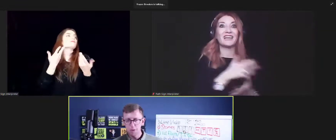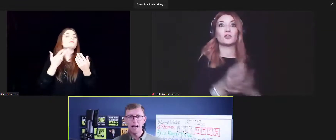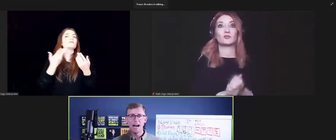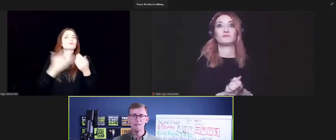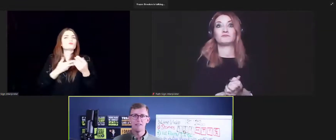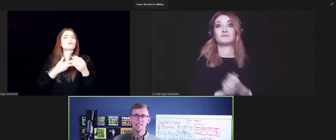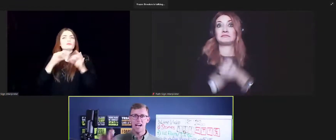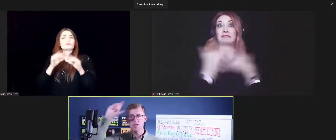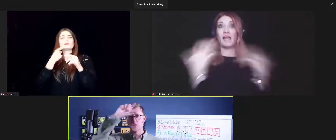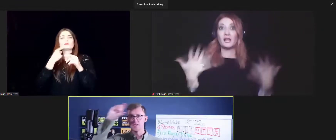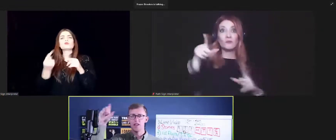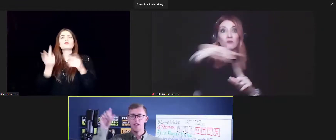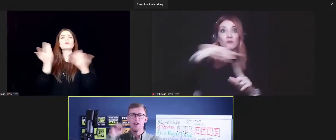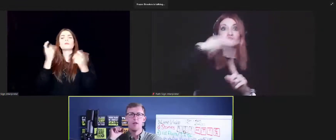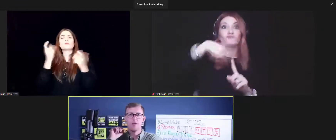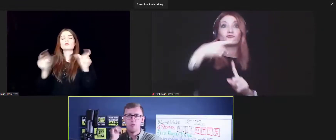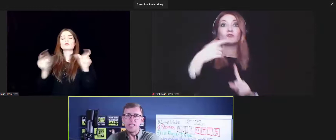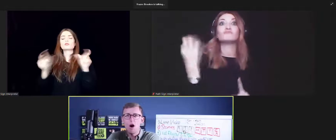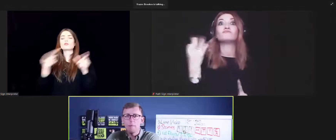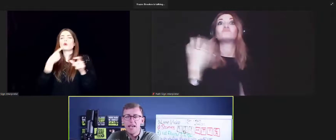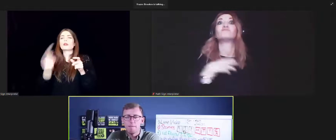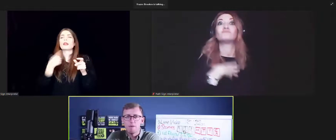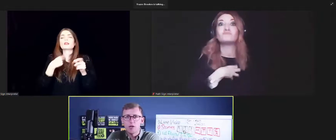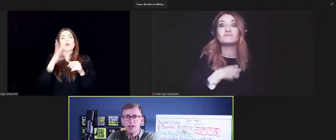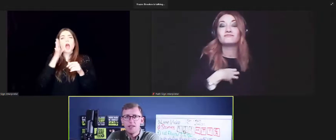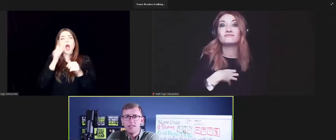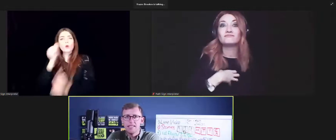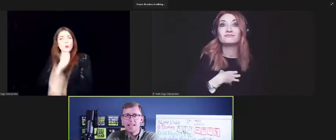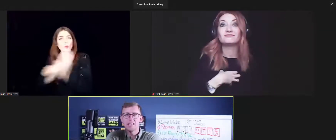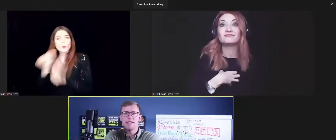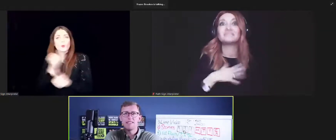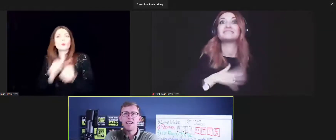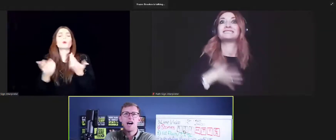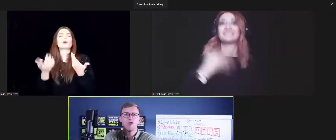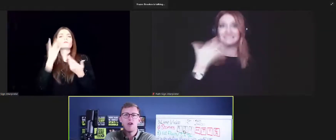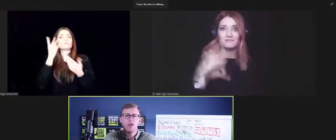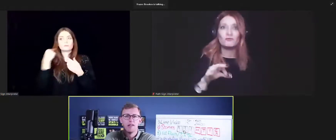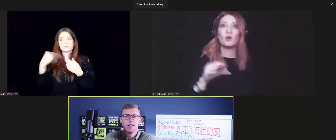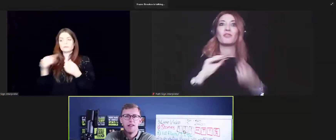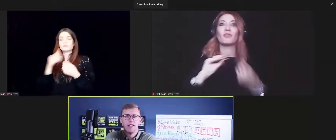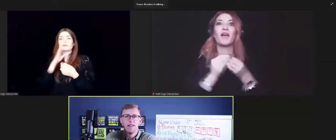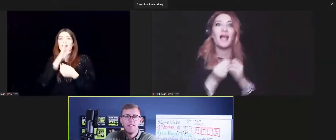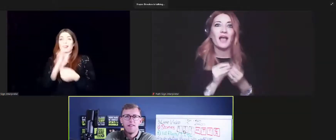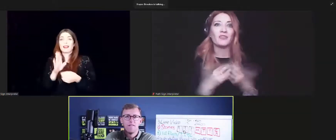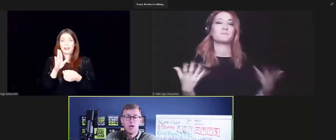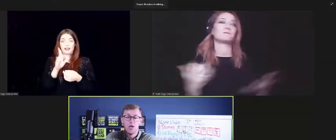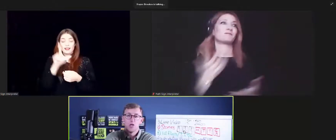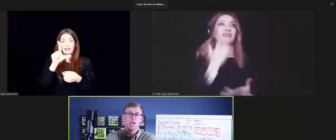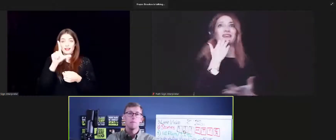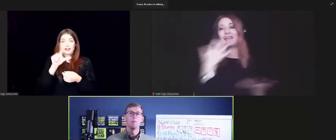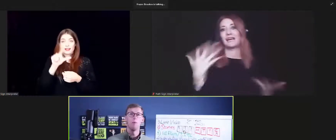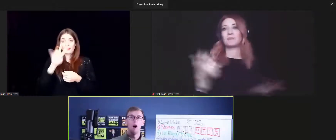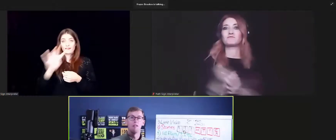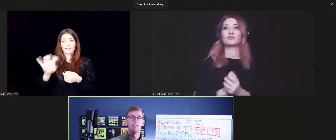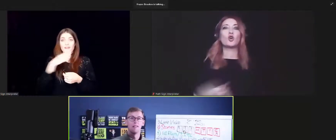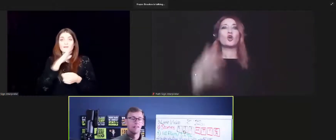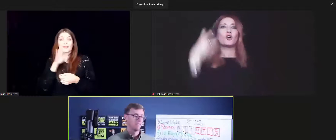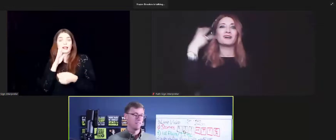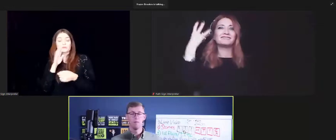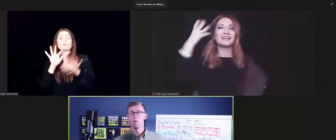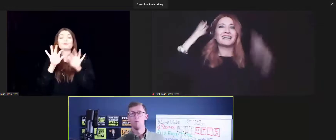Facebook Live titled 3 top tips to getting better hydration. Tip number